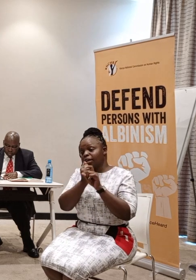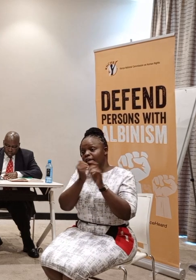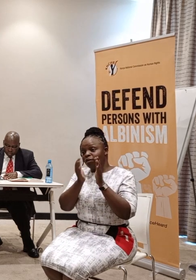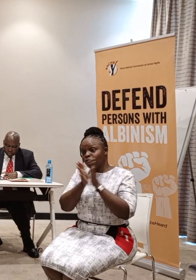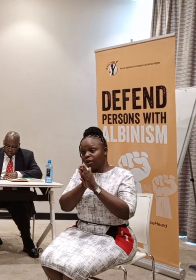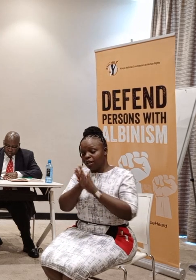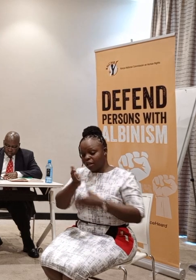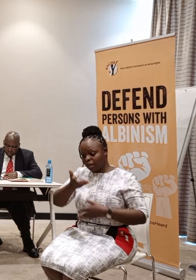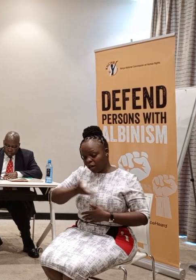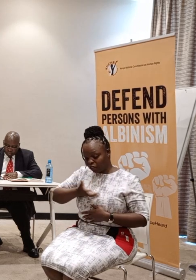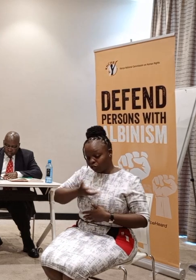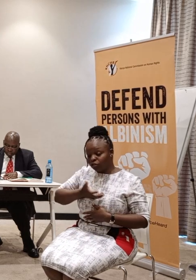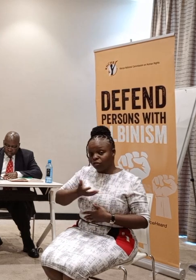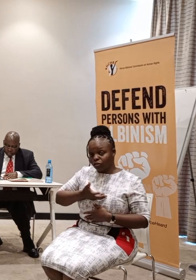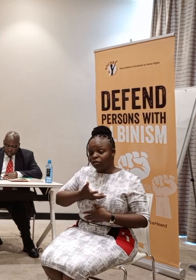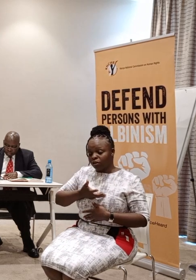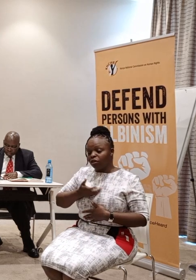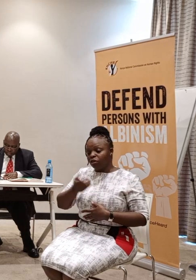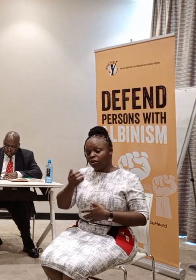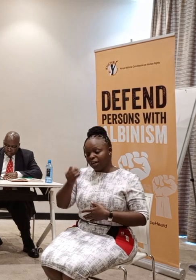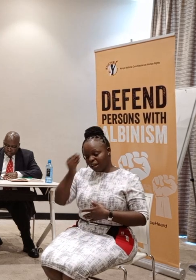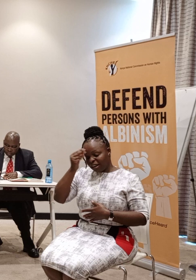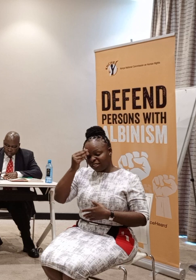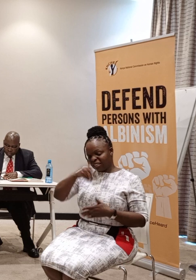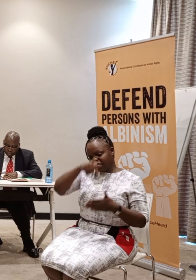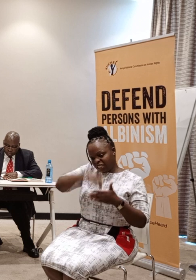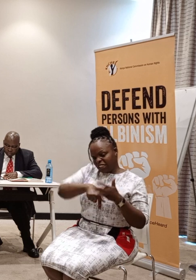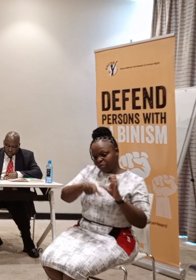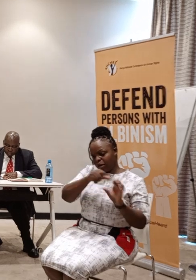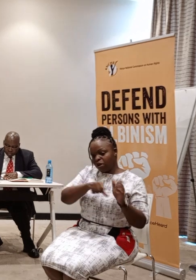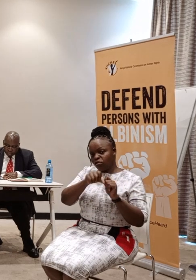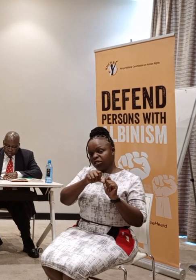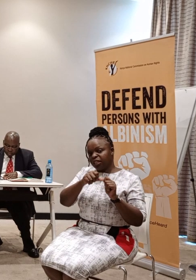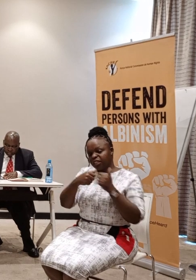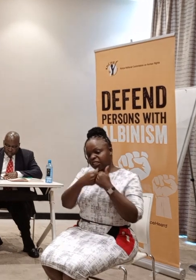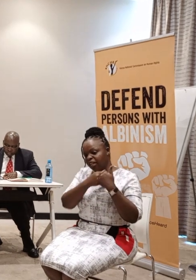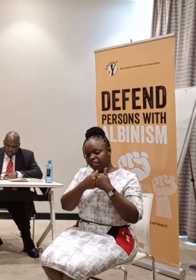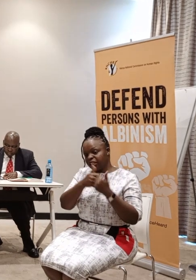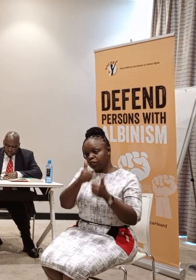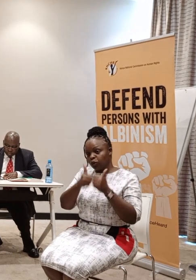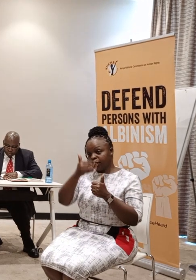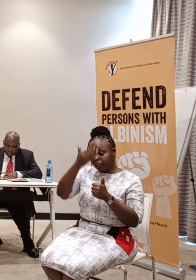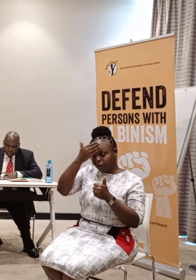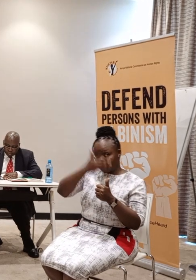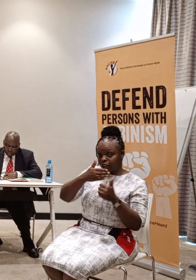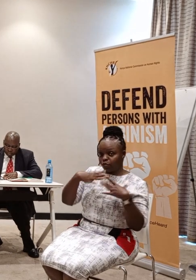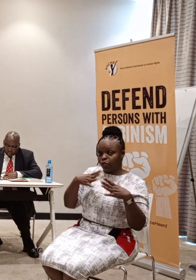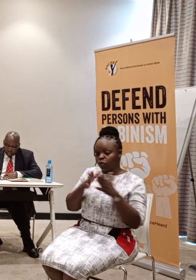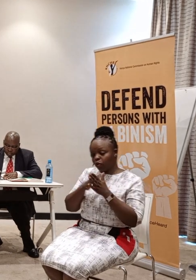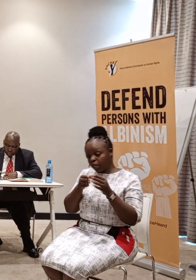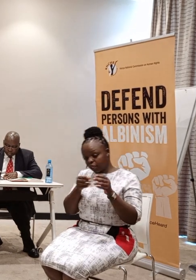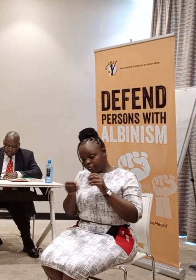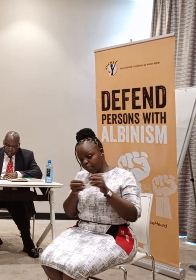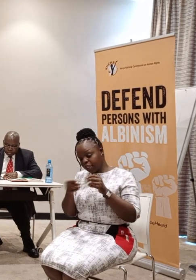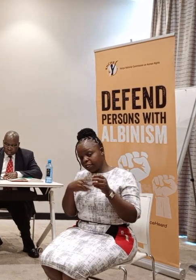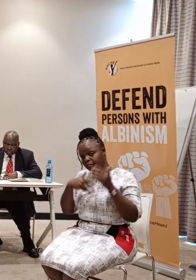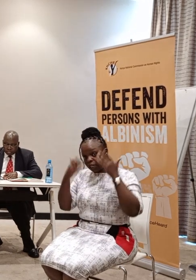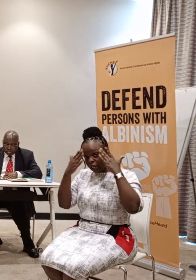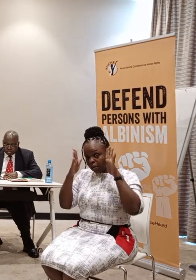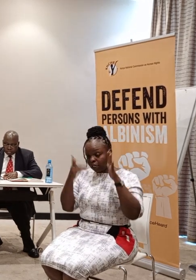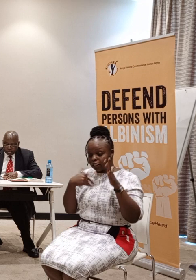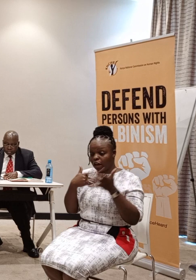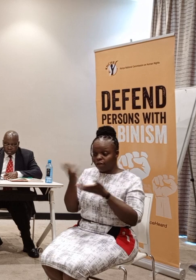council, now I got to know deeper about the challenges that face people with disabilities, and I realized that there is